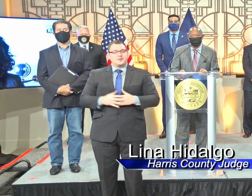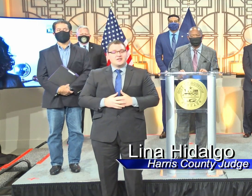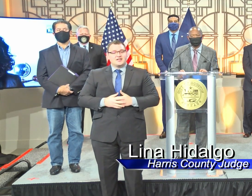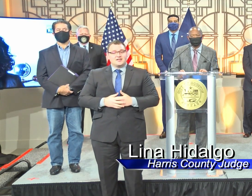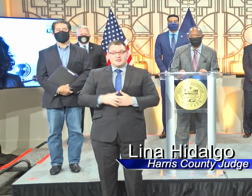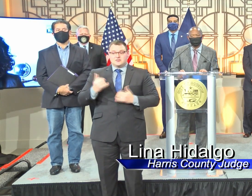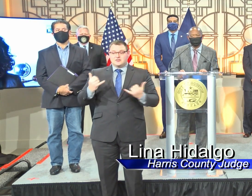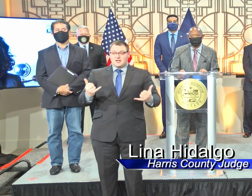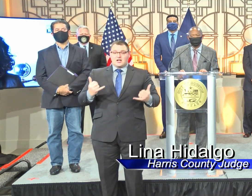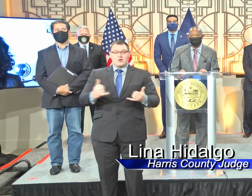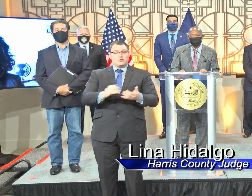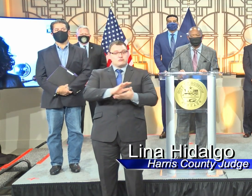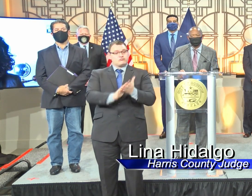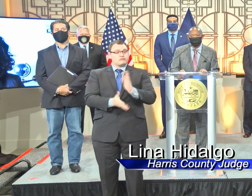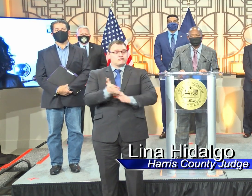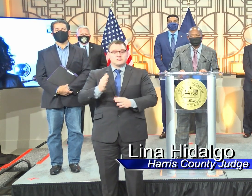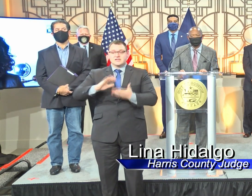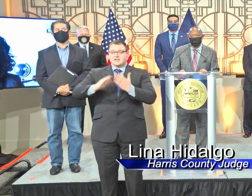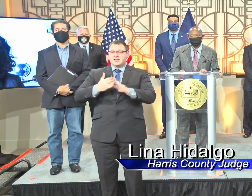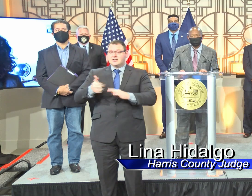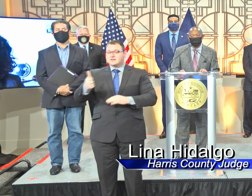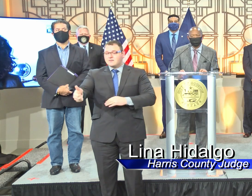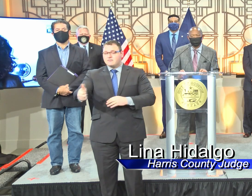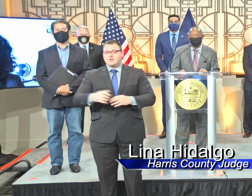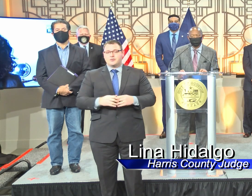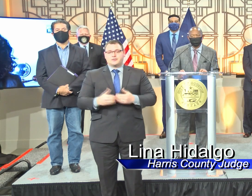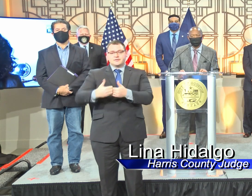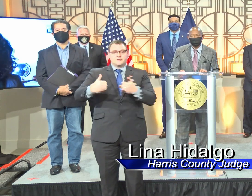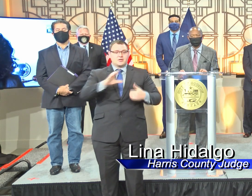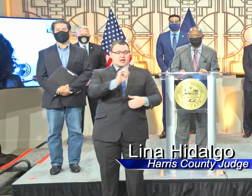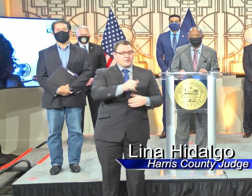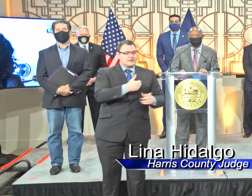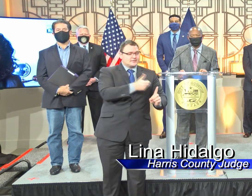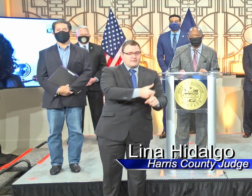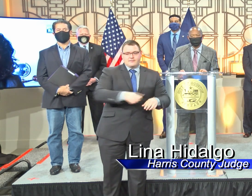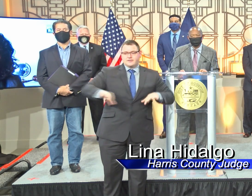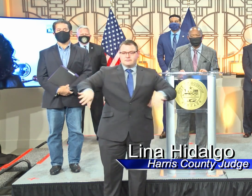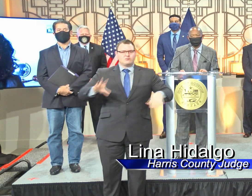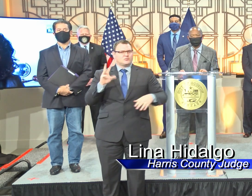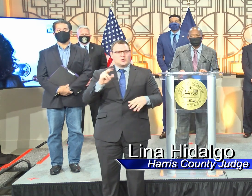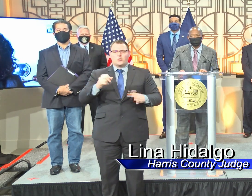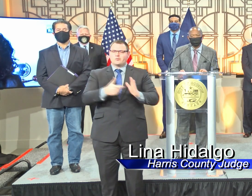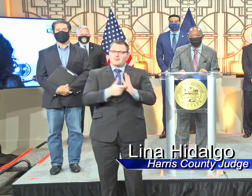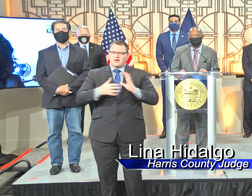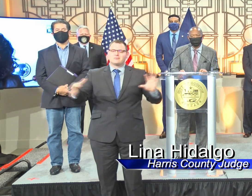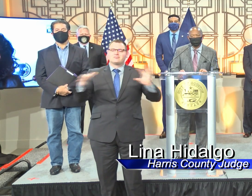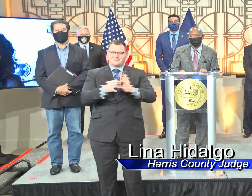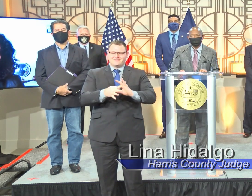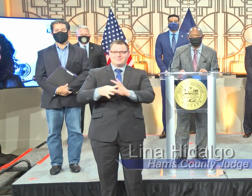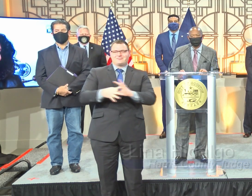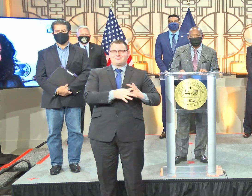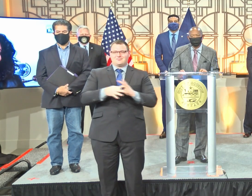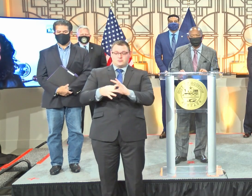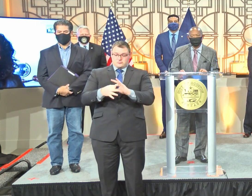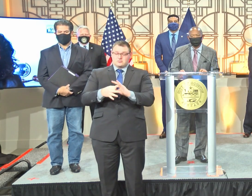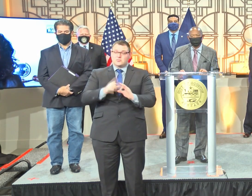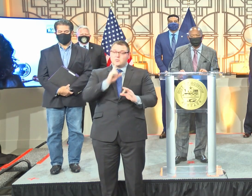safe. County Judge. Thank you so much, Mayor. It's just so wonderful to join you and my colleagues in